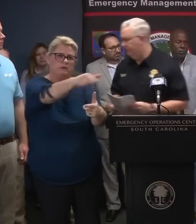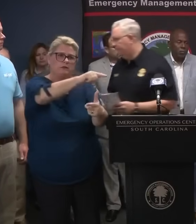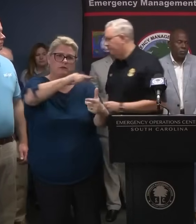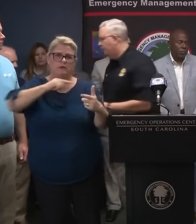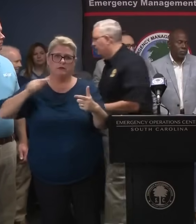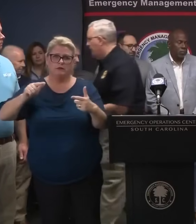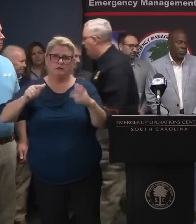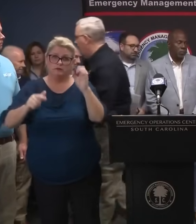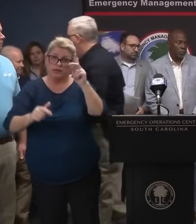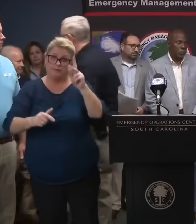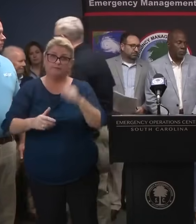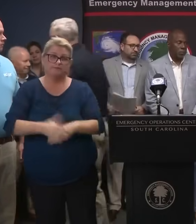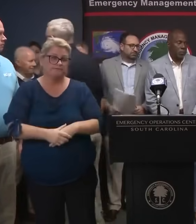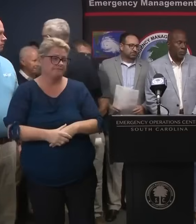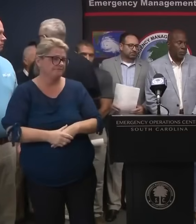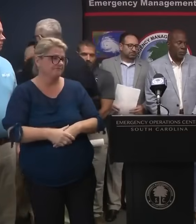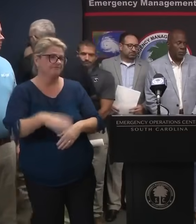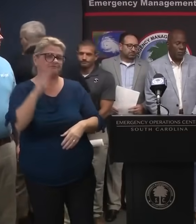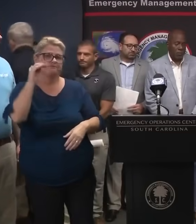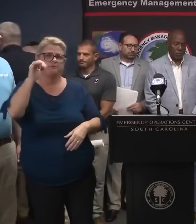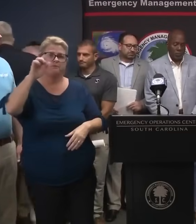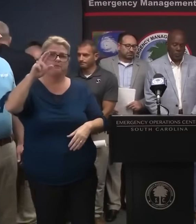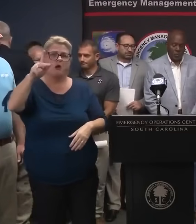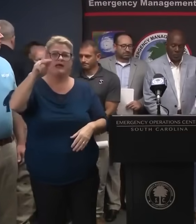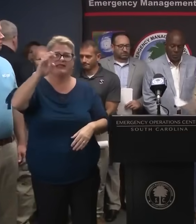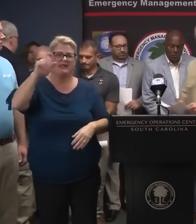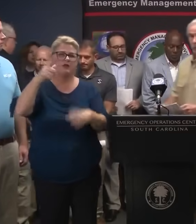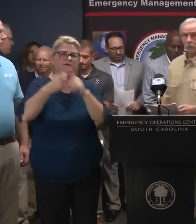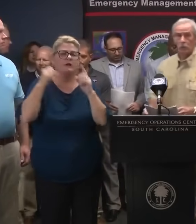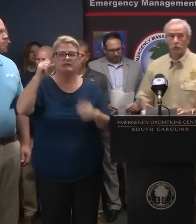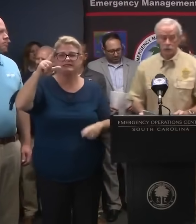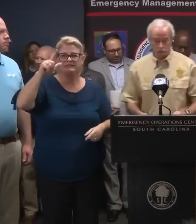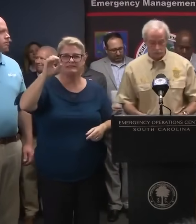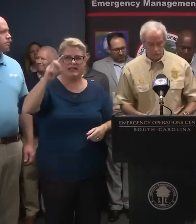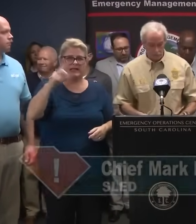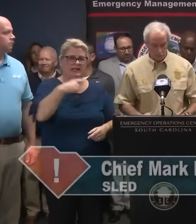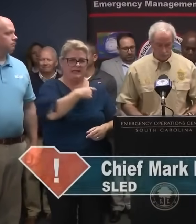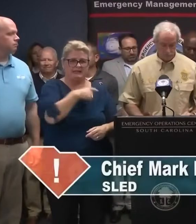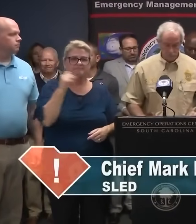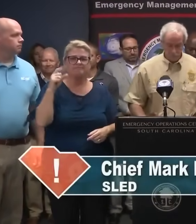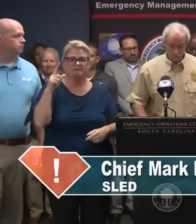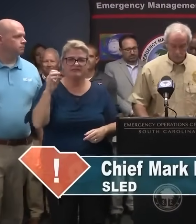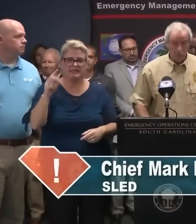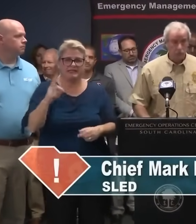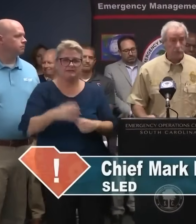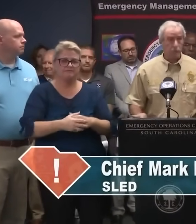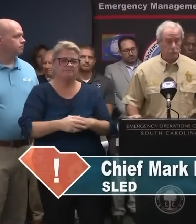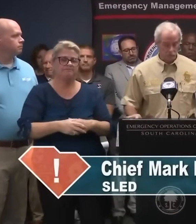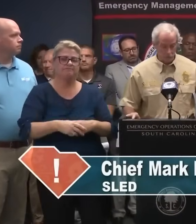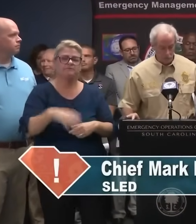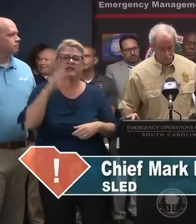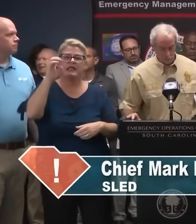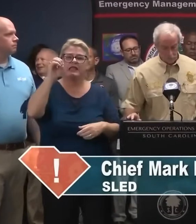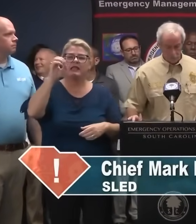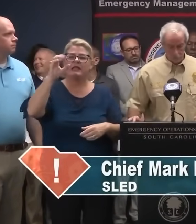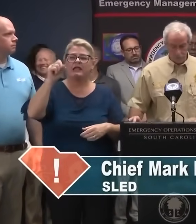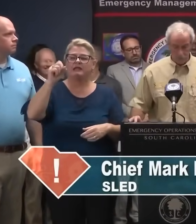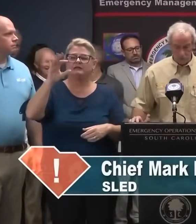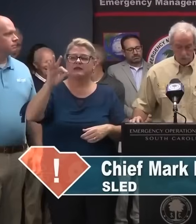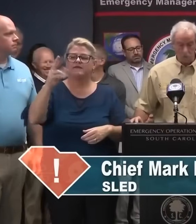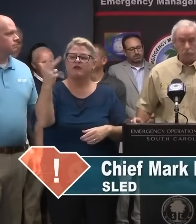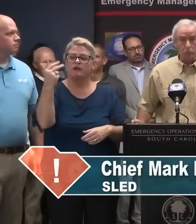Thank you, Rick Wood. Chief Mark Keel, SLED. Mark Keel, SLED Chief. ESF 13,